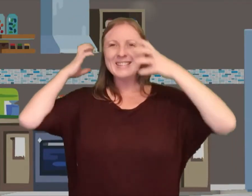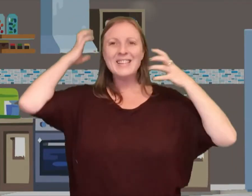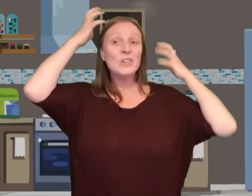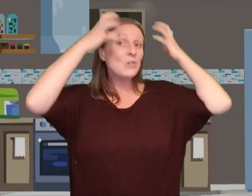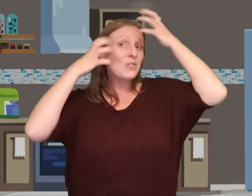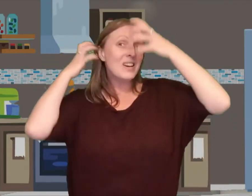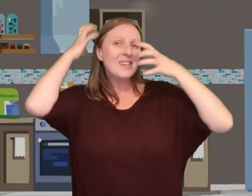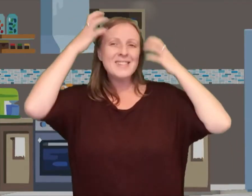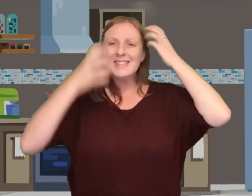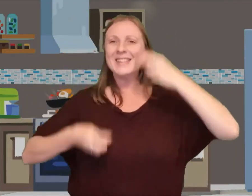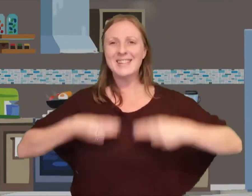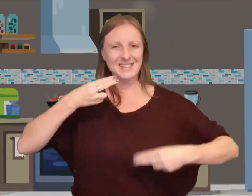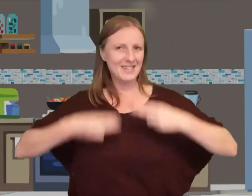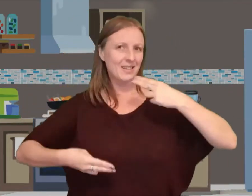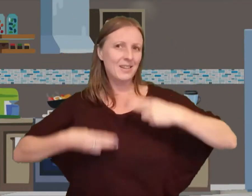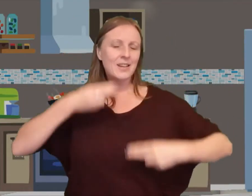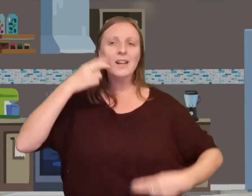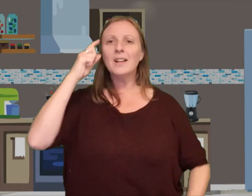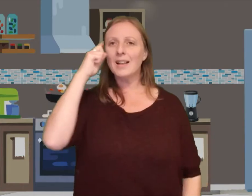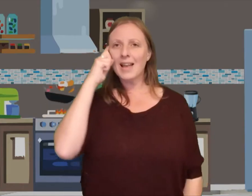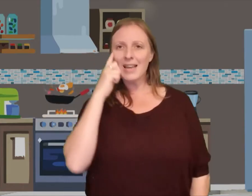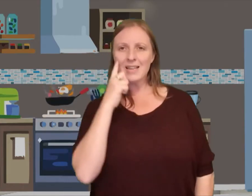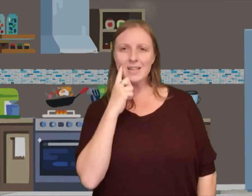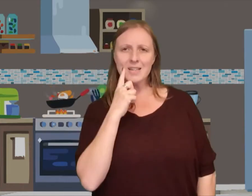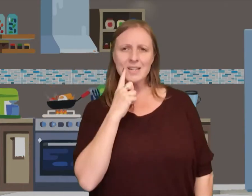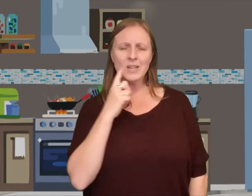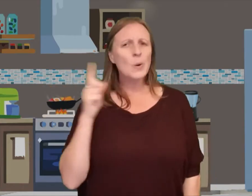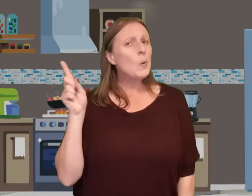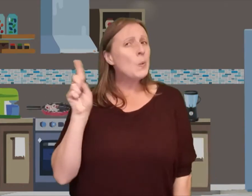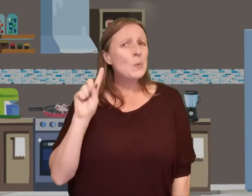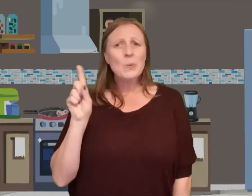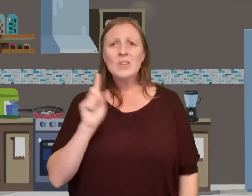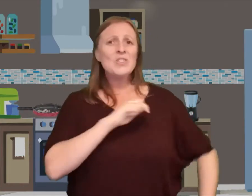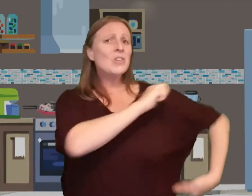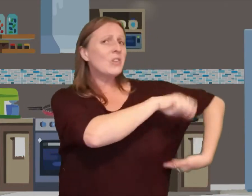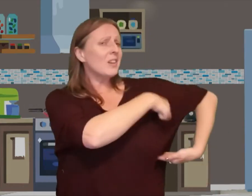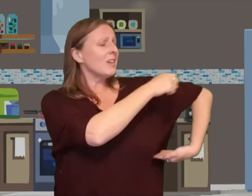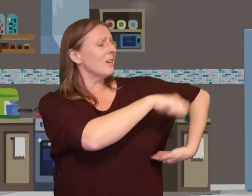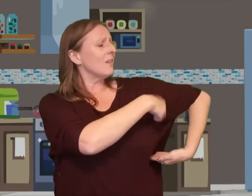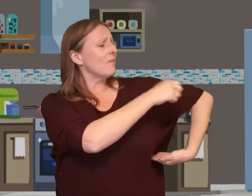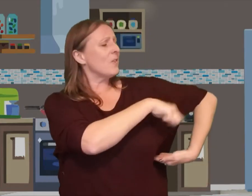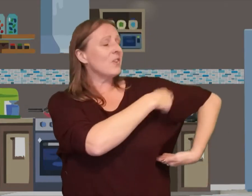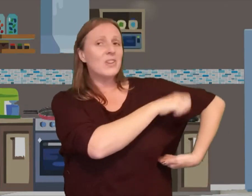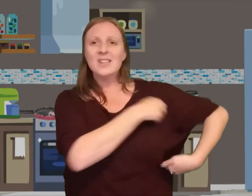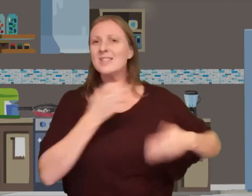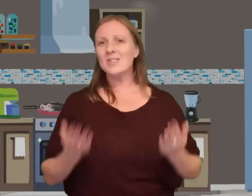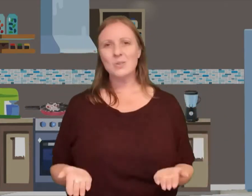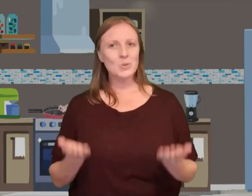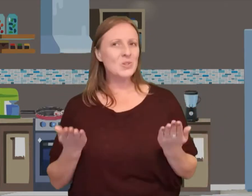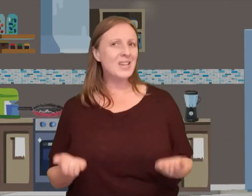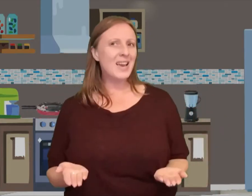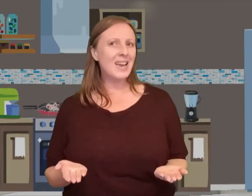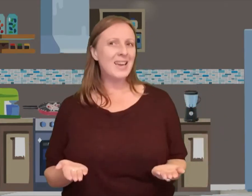Crazy, crazy dinner lady, what you cooking up for us